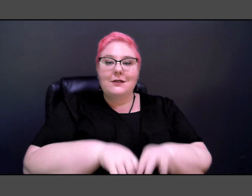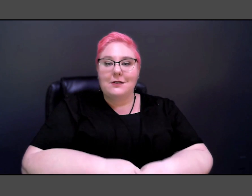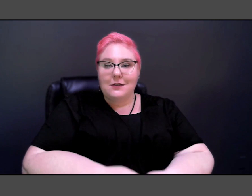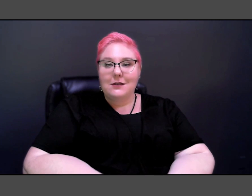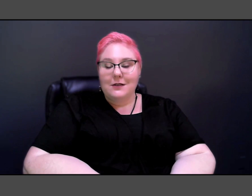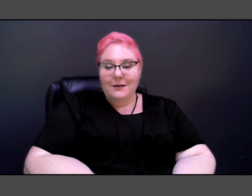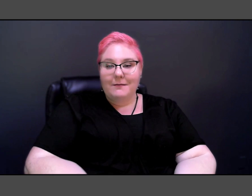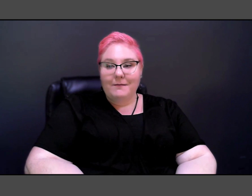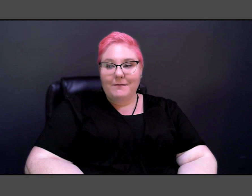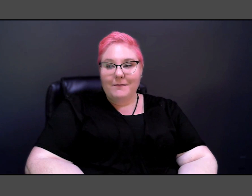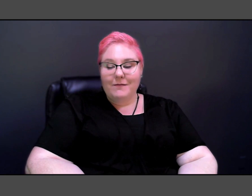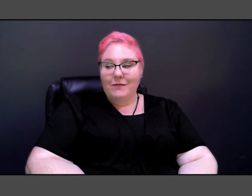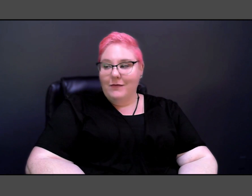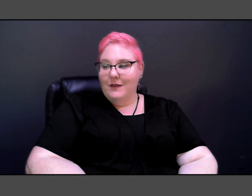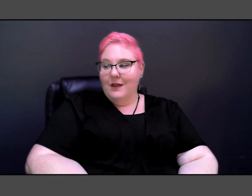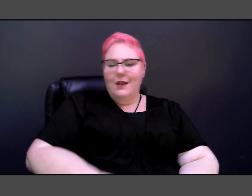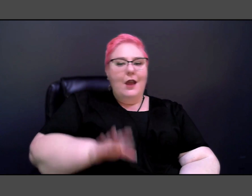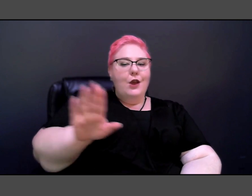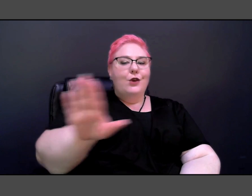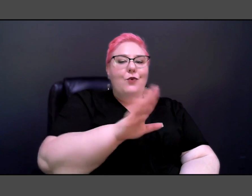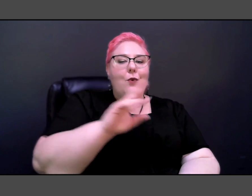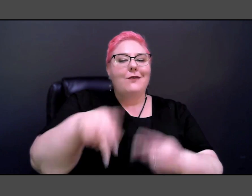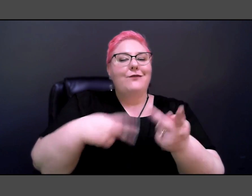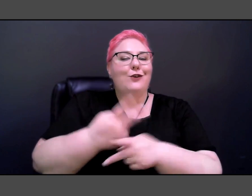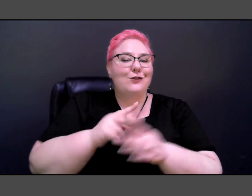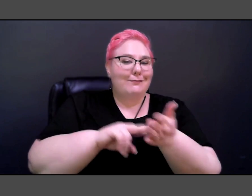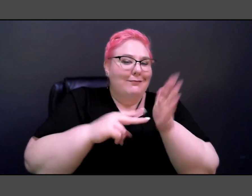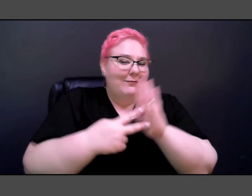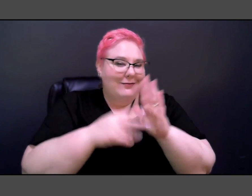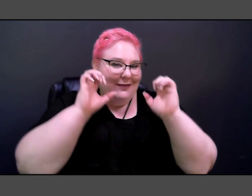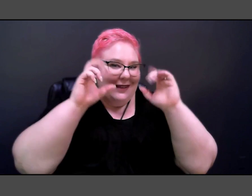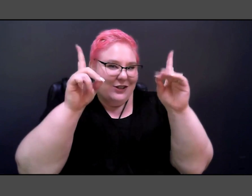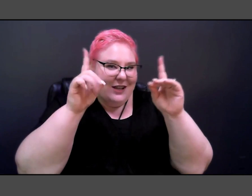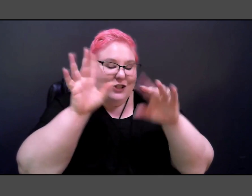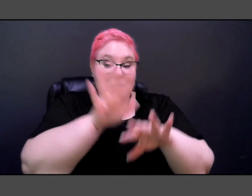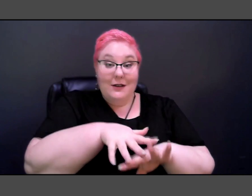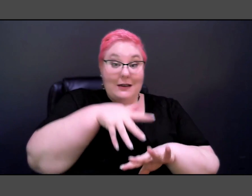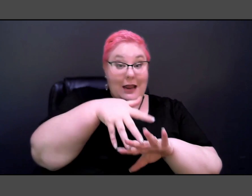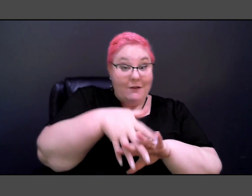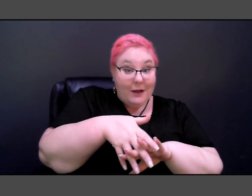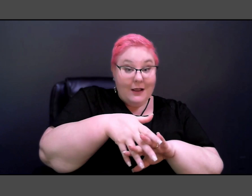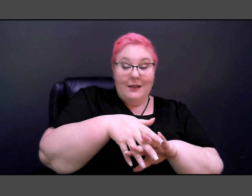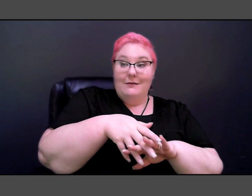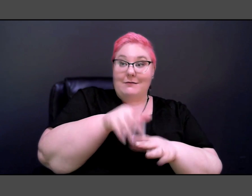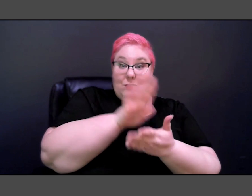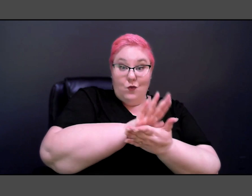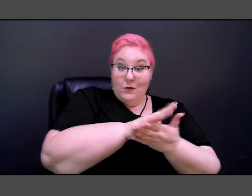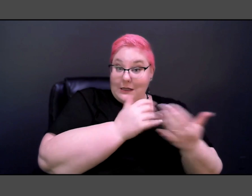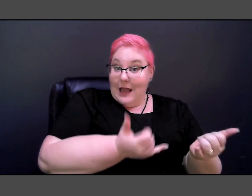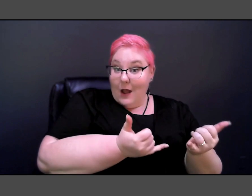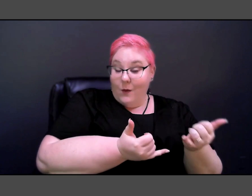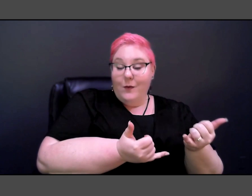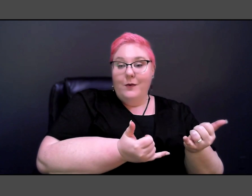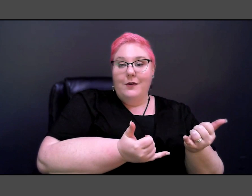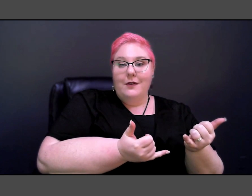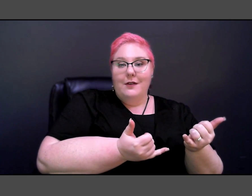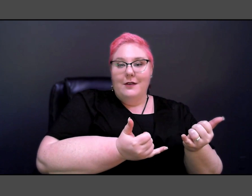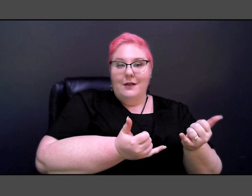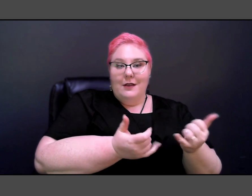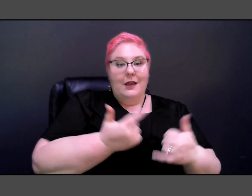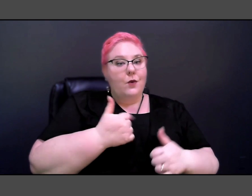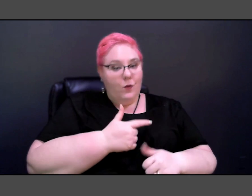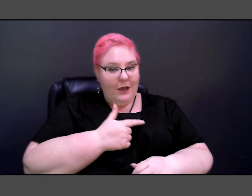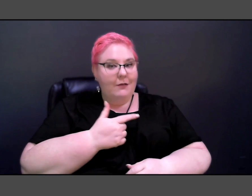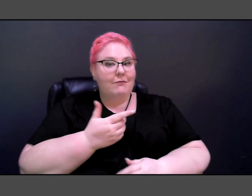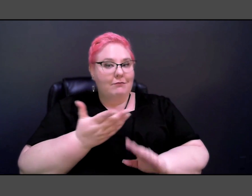Your own version of education, right? Native American Indian schools now, and we run some of these through the Bureau of